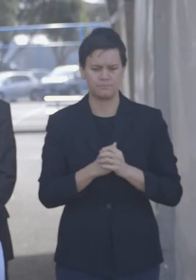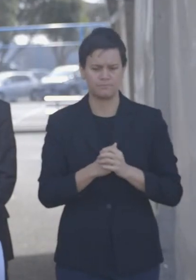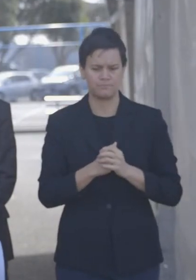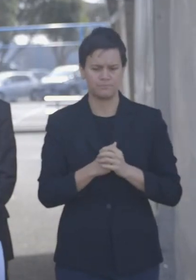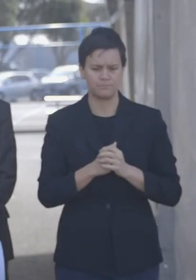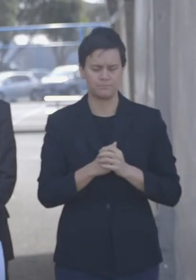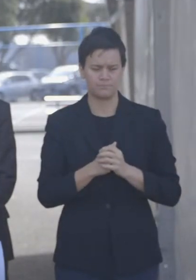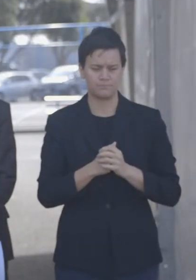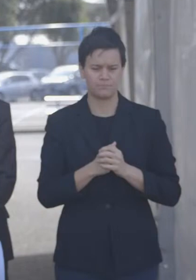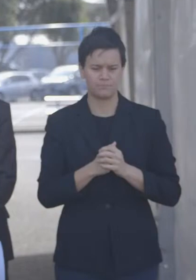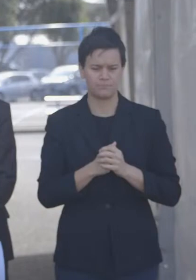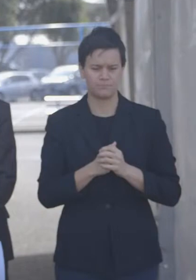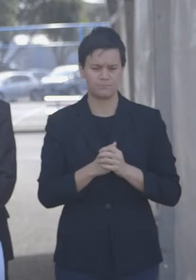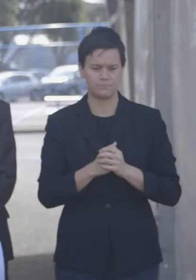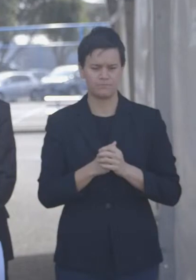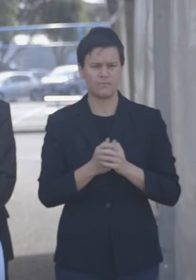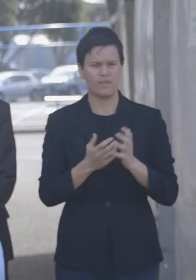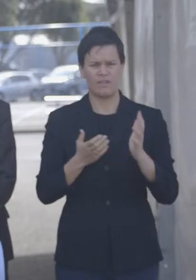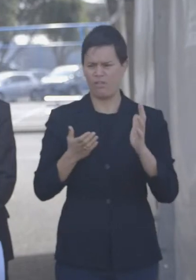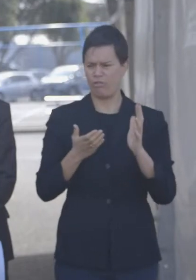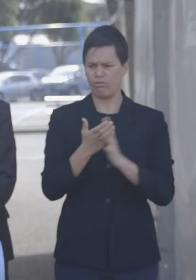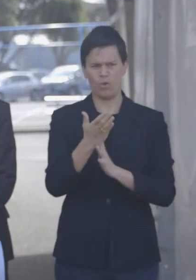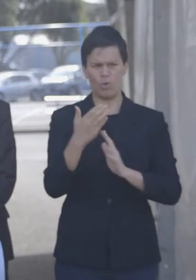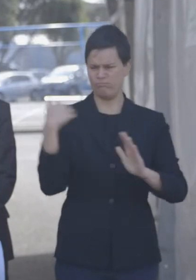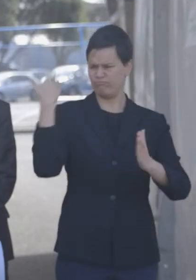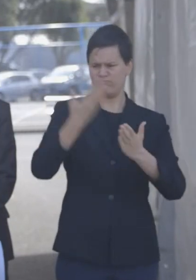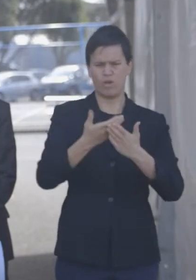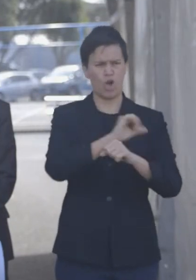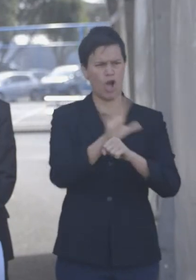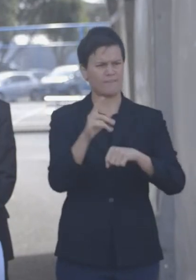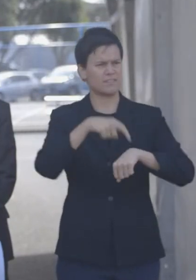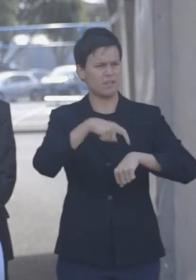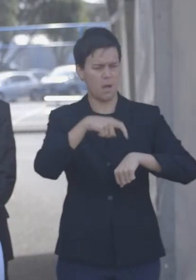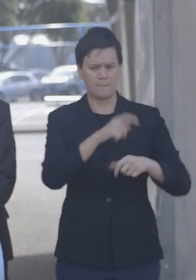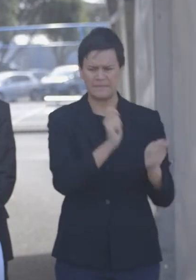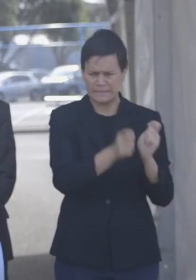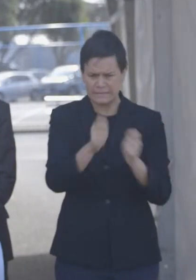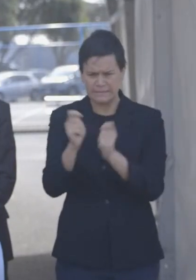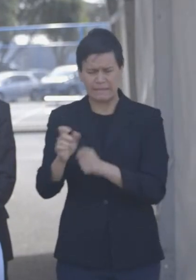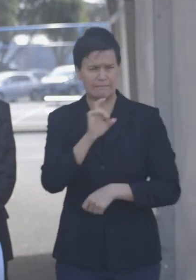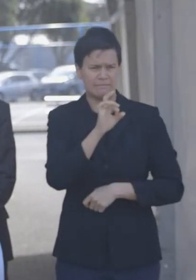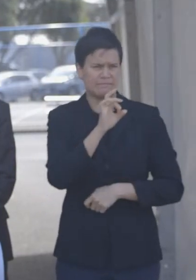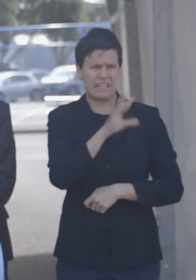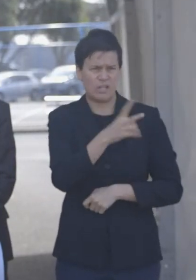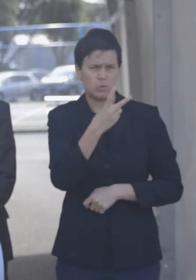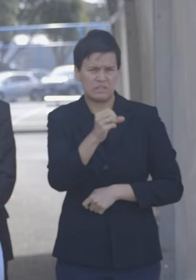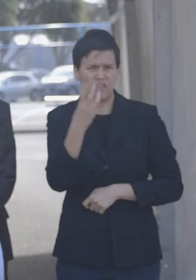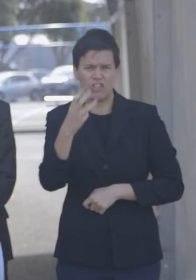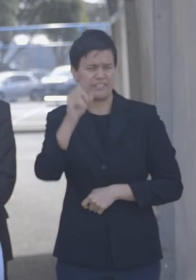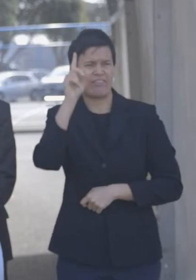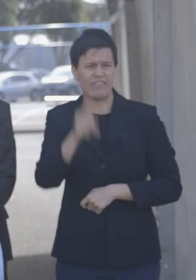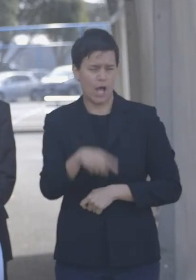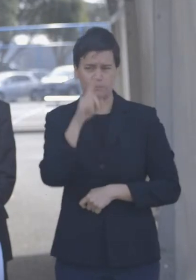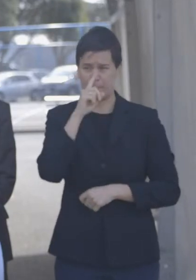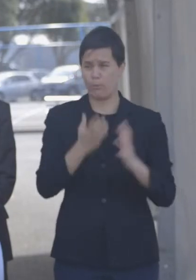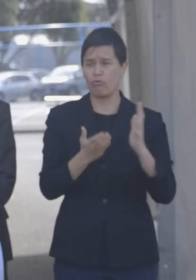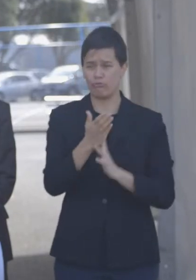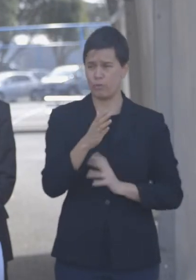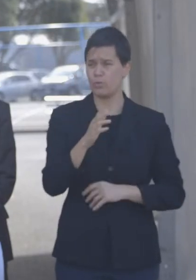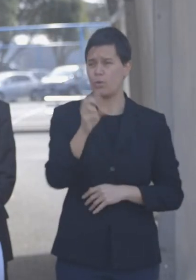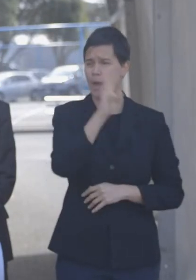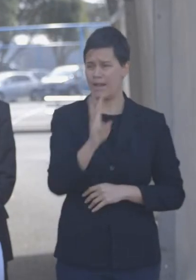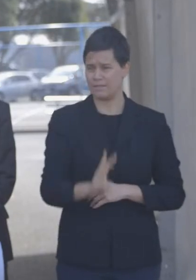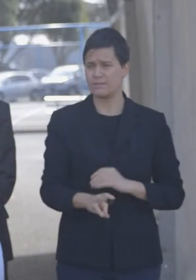of thousands of people during that time, and we continue to have that availability to us. Really encourage people who are symptomatic to call their